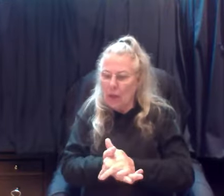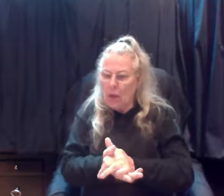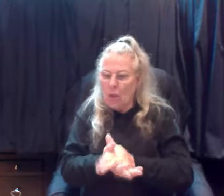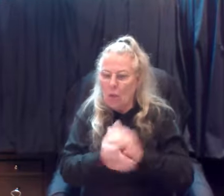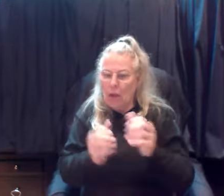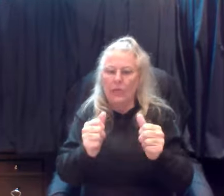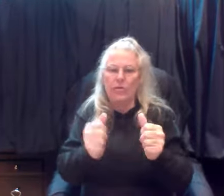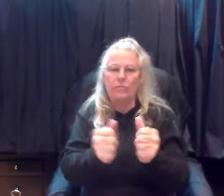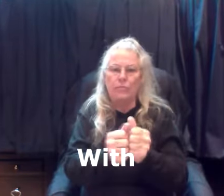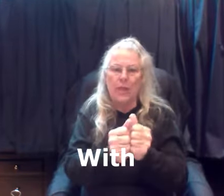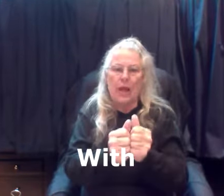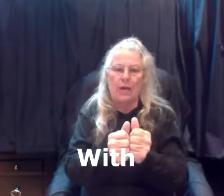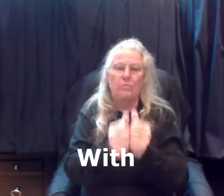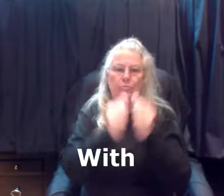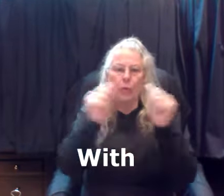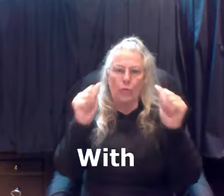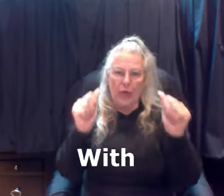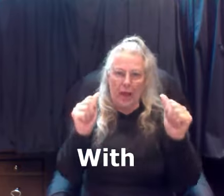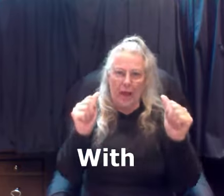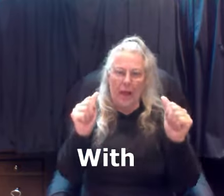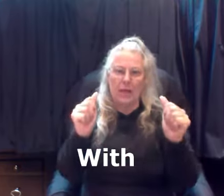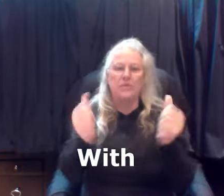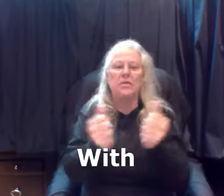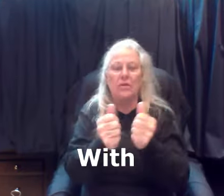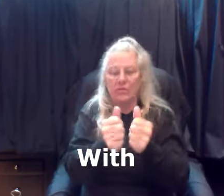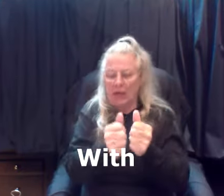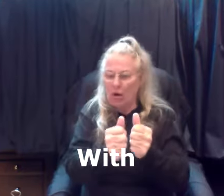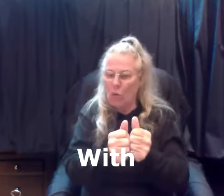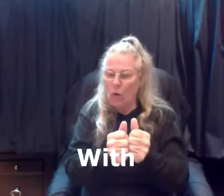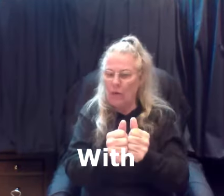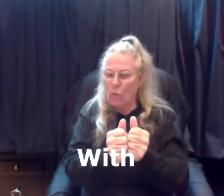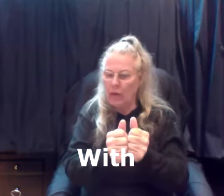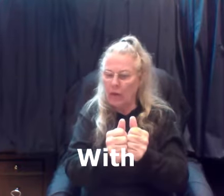With. And both a hands. They are with one another.